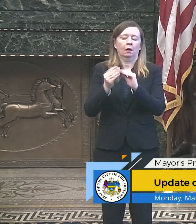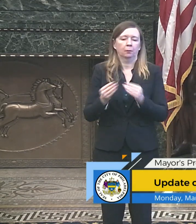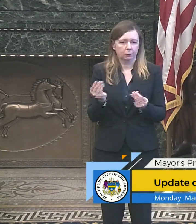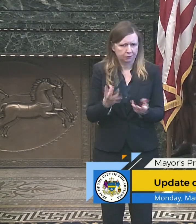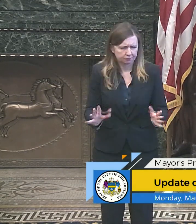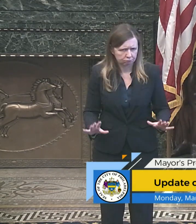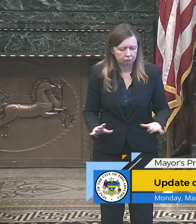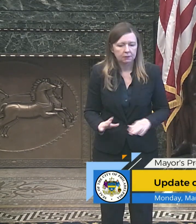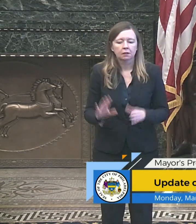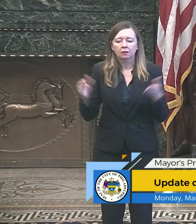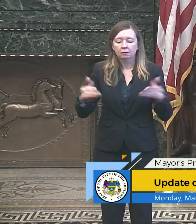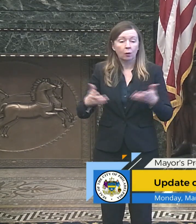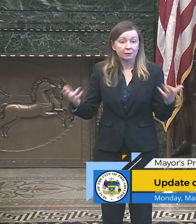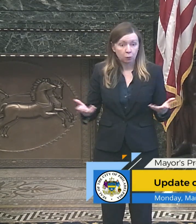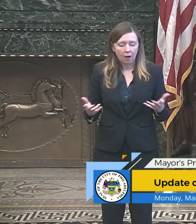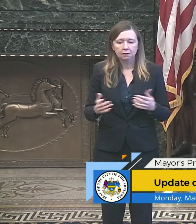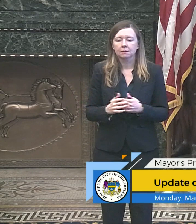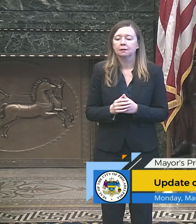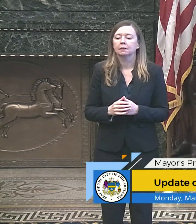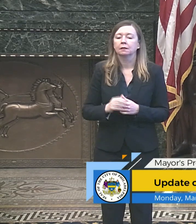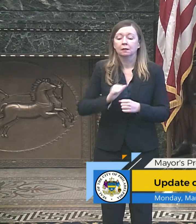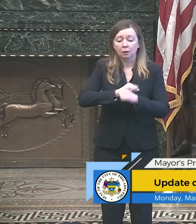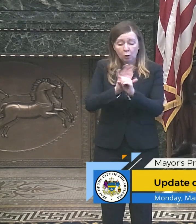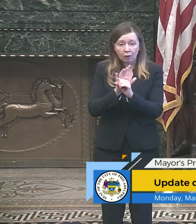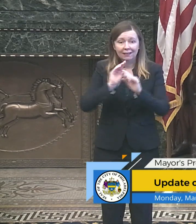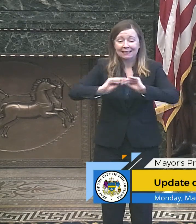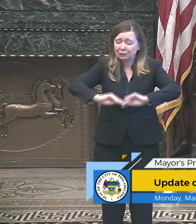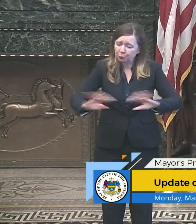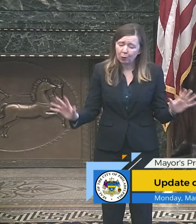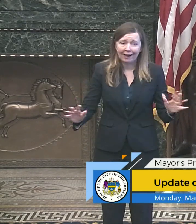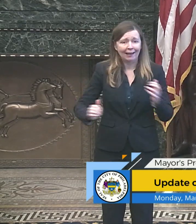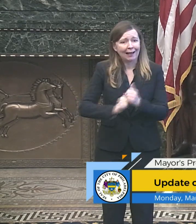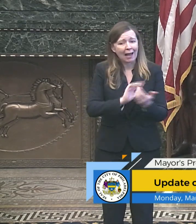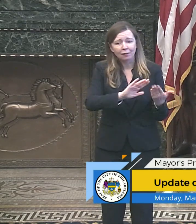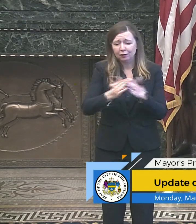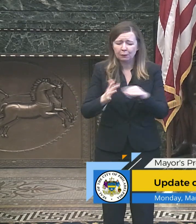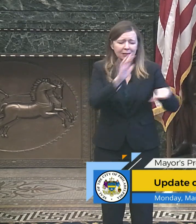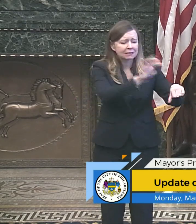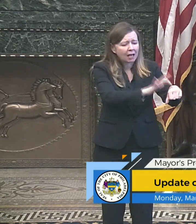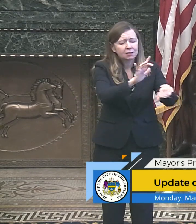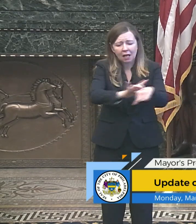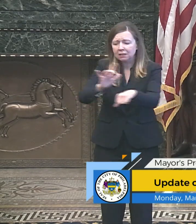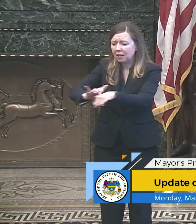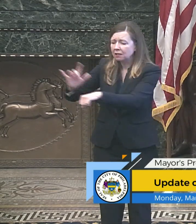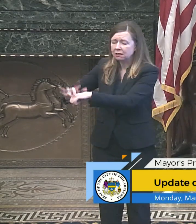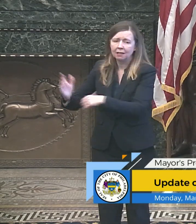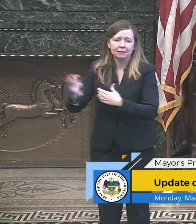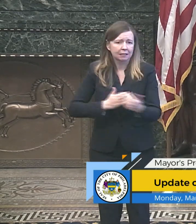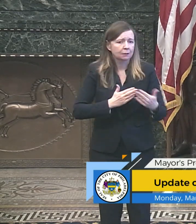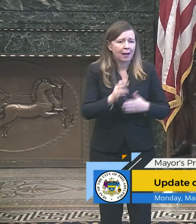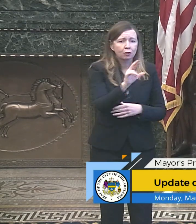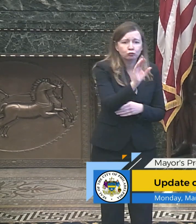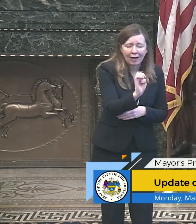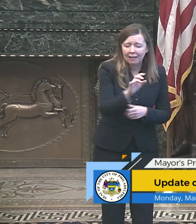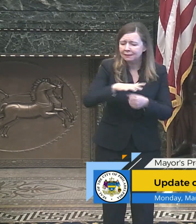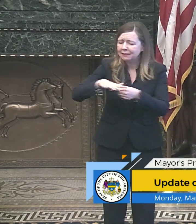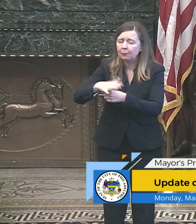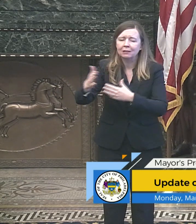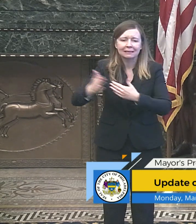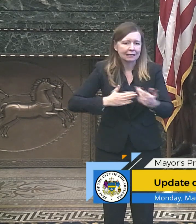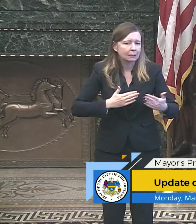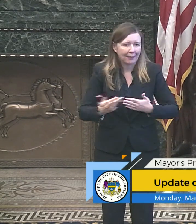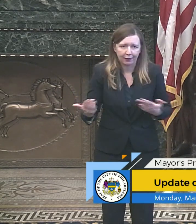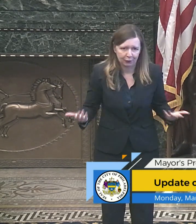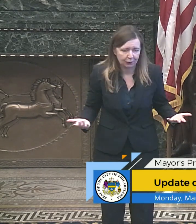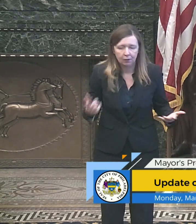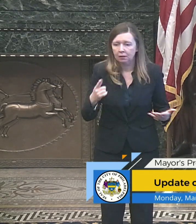What I do want people to focus on is the fact that this virus is spreading in every community in the city, in every racial group, every neighborhood. And so nobody should think that they're